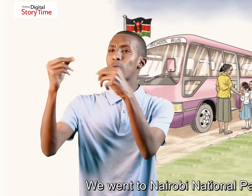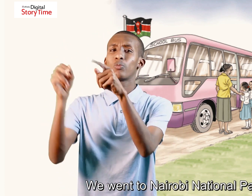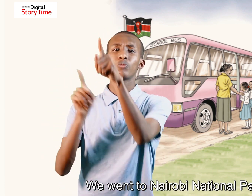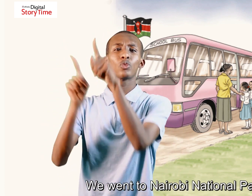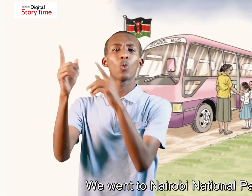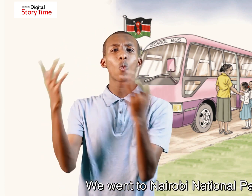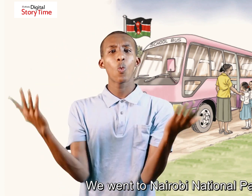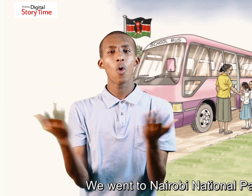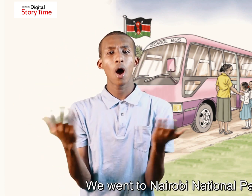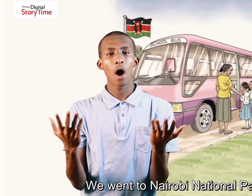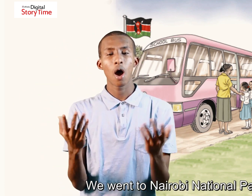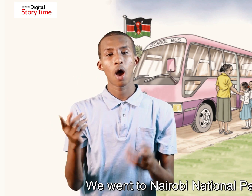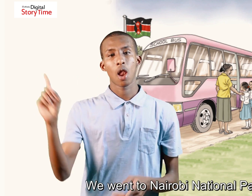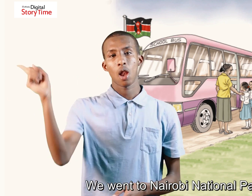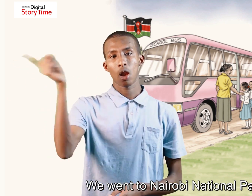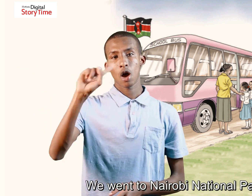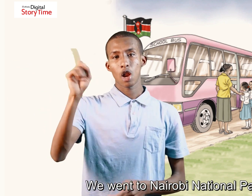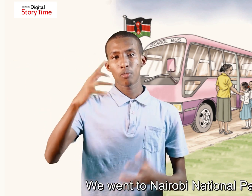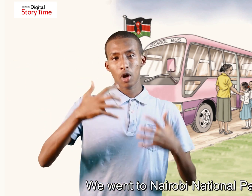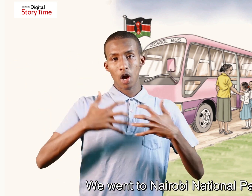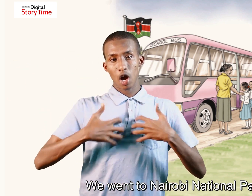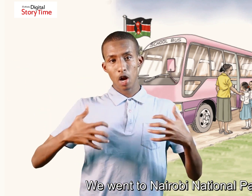We went to Nairobi National Park.